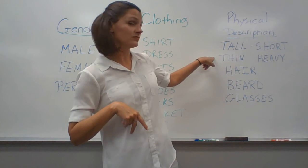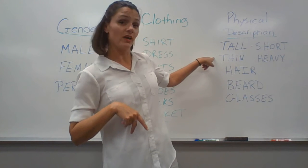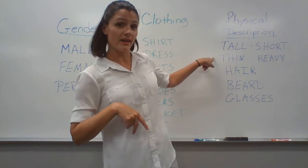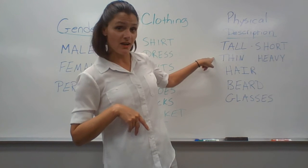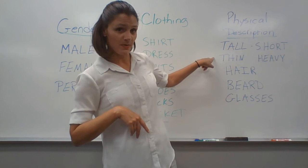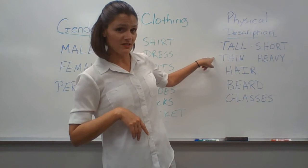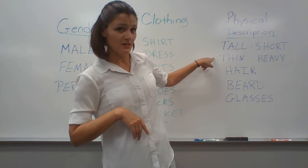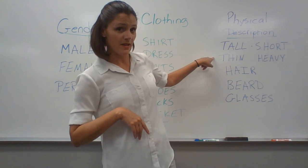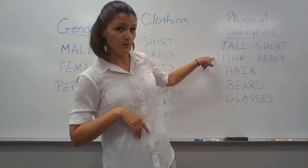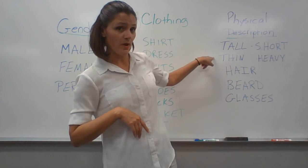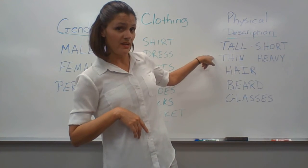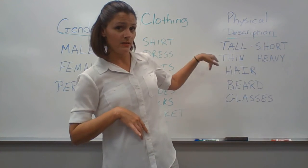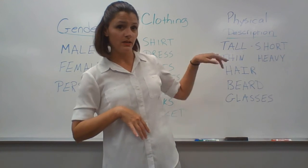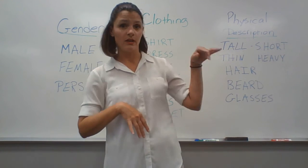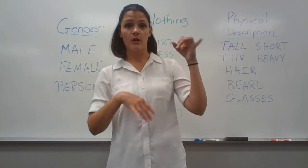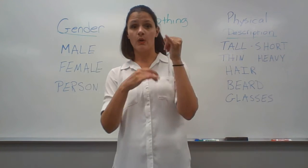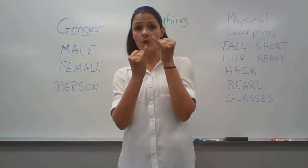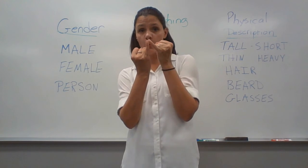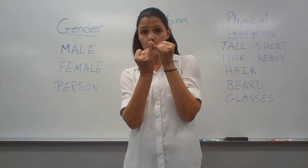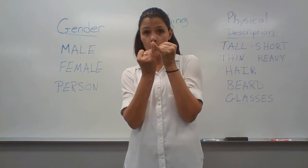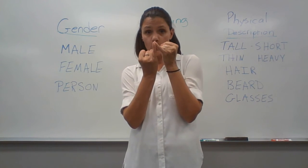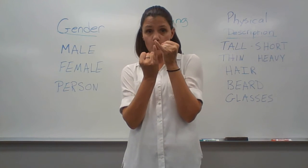I commented about a weight.